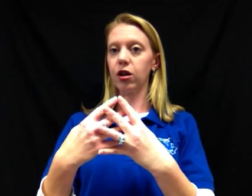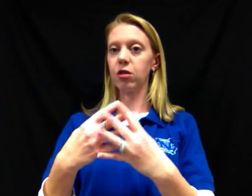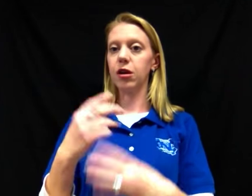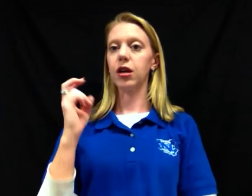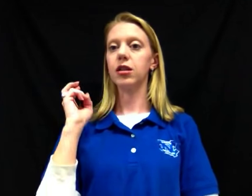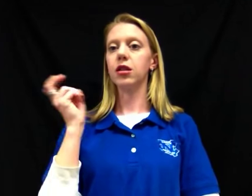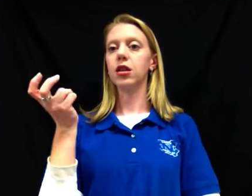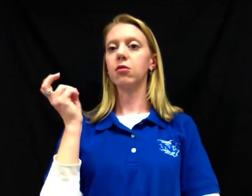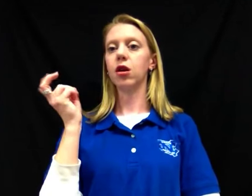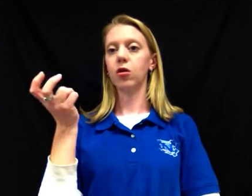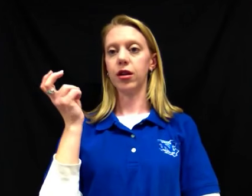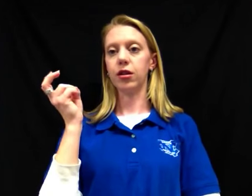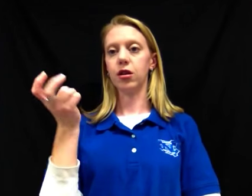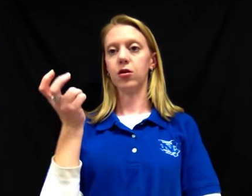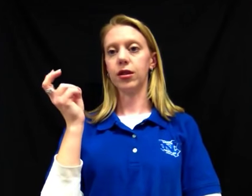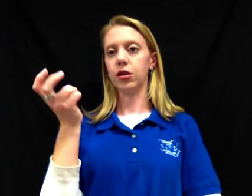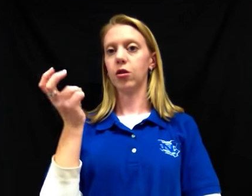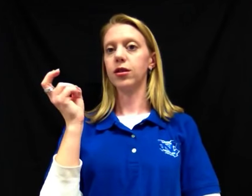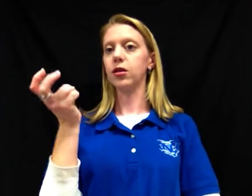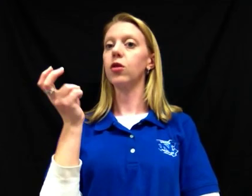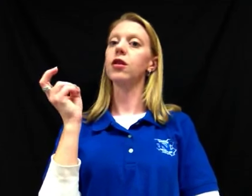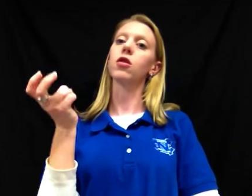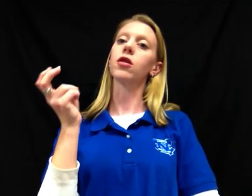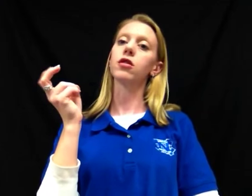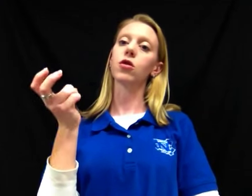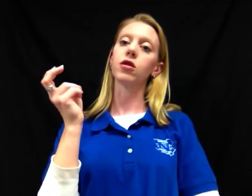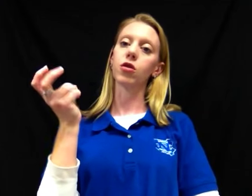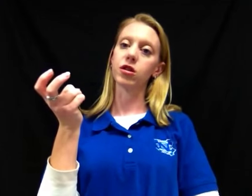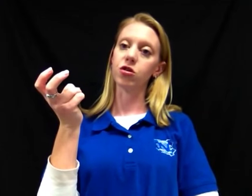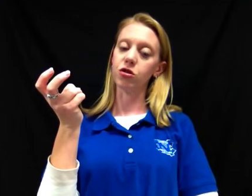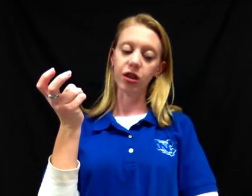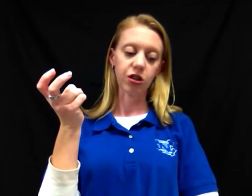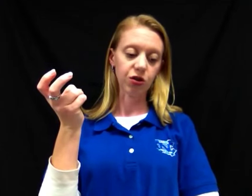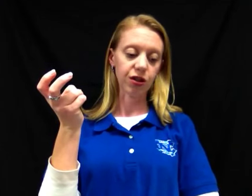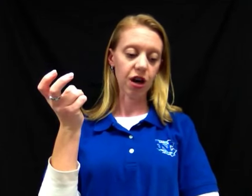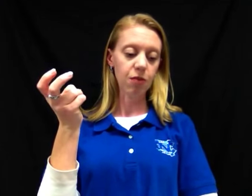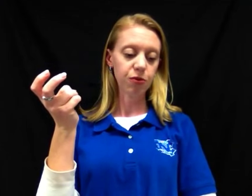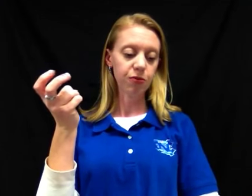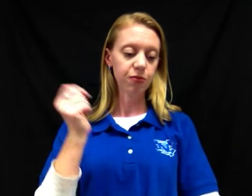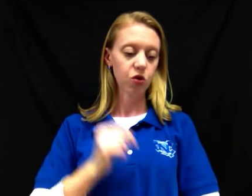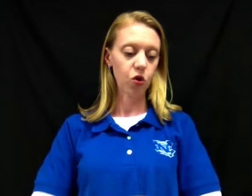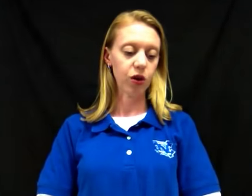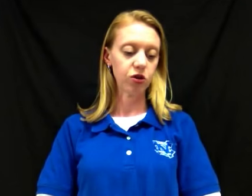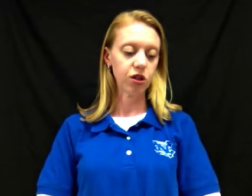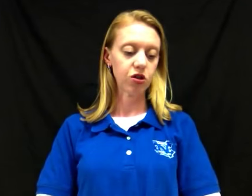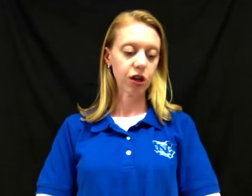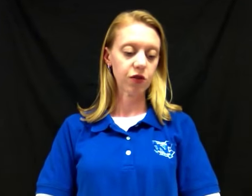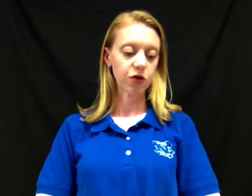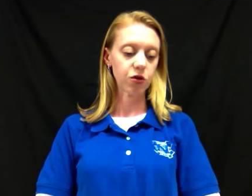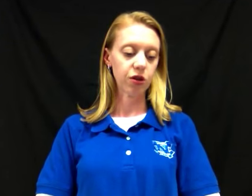on the bus, to keep going and going and going and going and going and going and going until you get to your stop or where you need to transfer to another